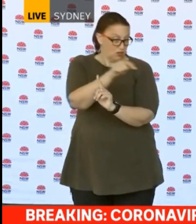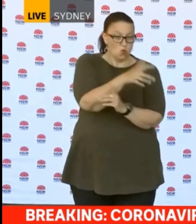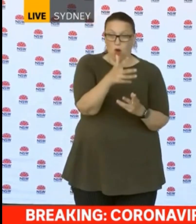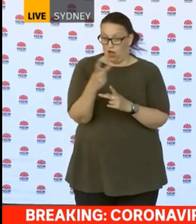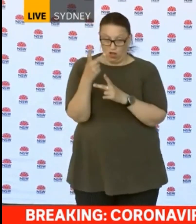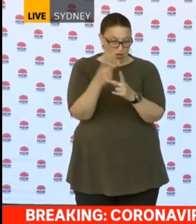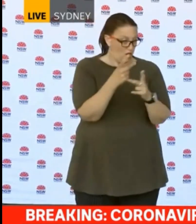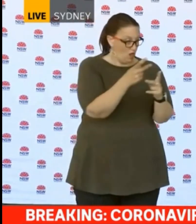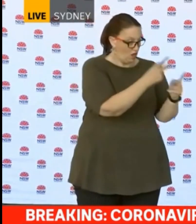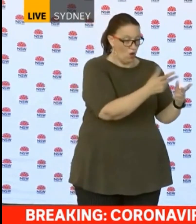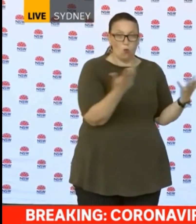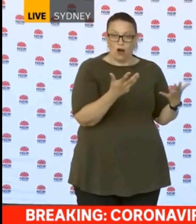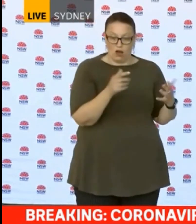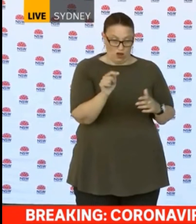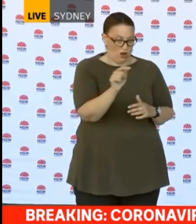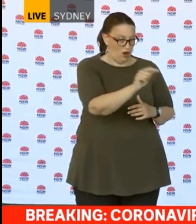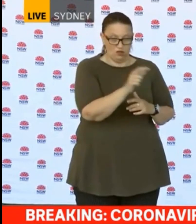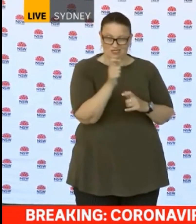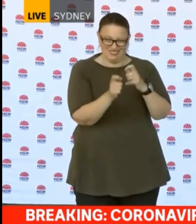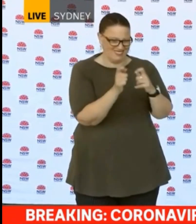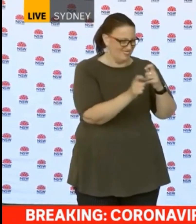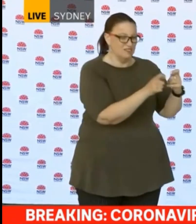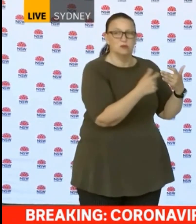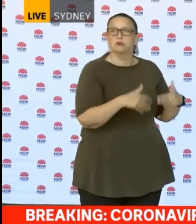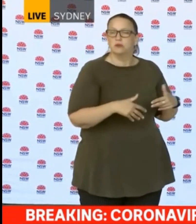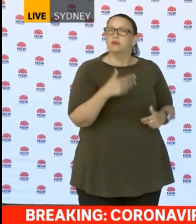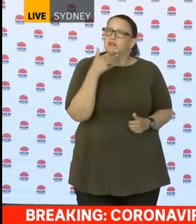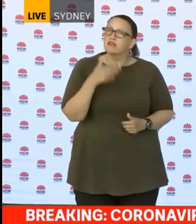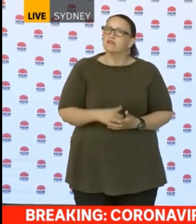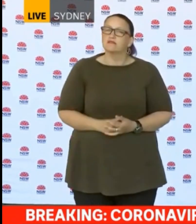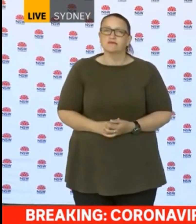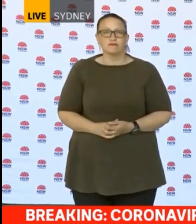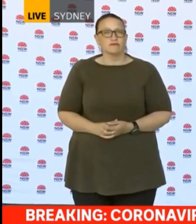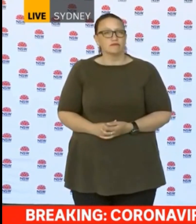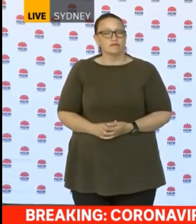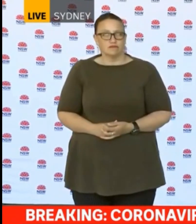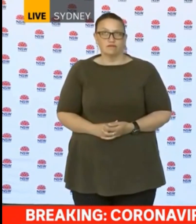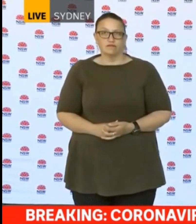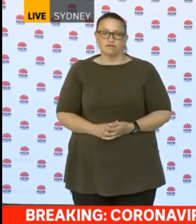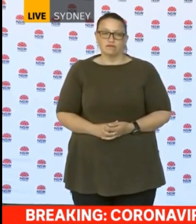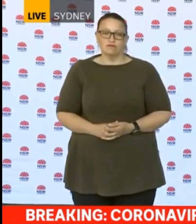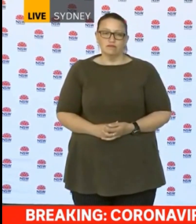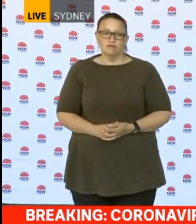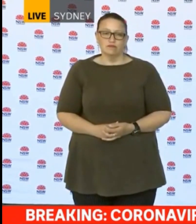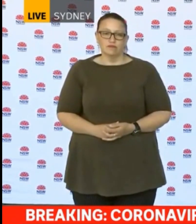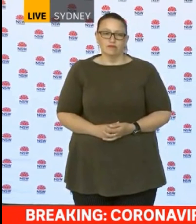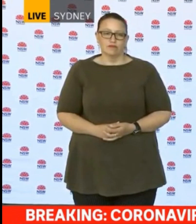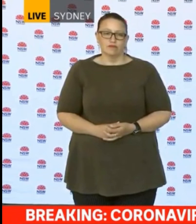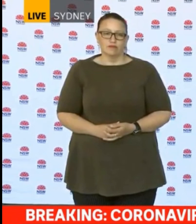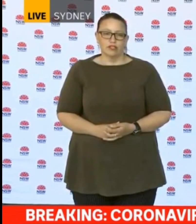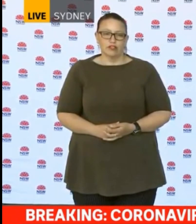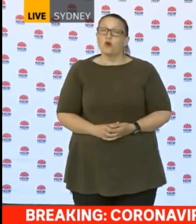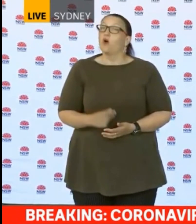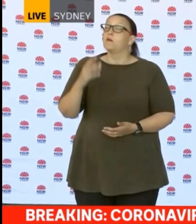exposed. We've also performed a lot of other tests over the weekend, and again, thank you for the cooperation of the participants who have allowed